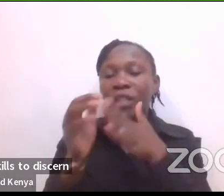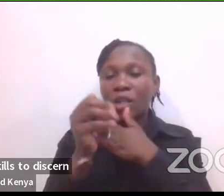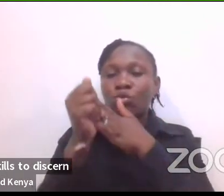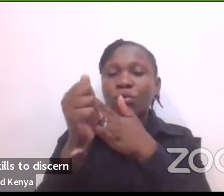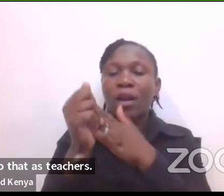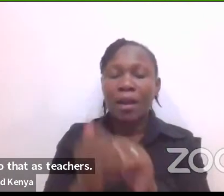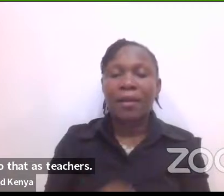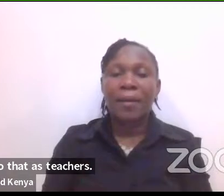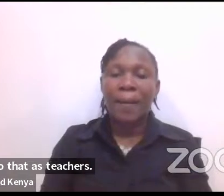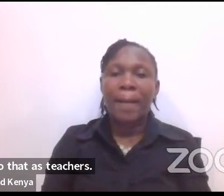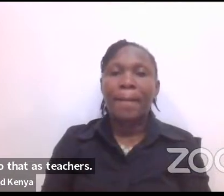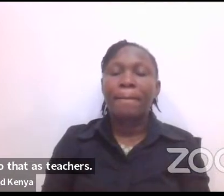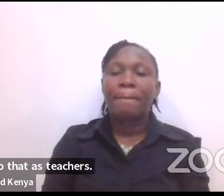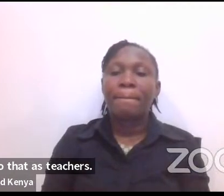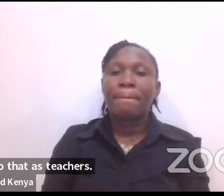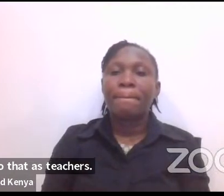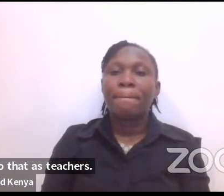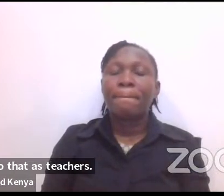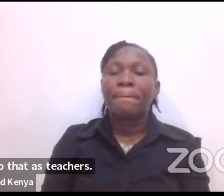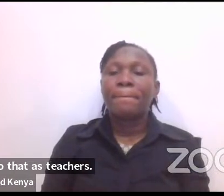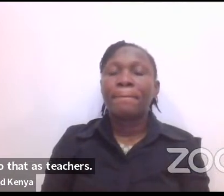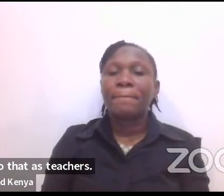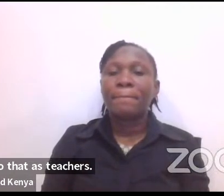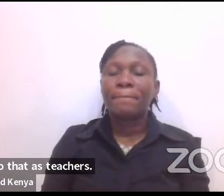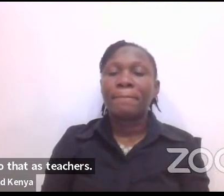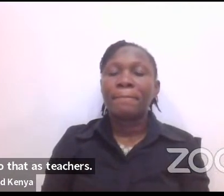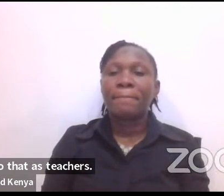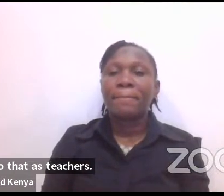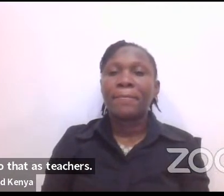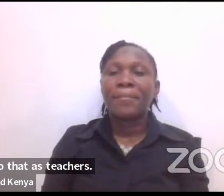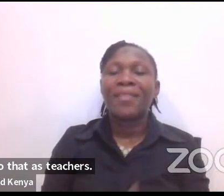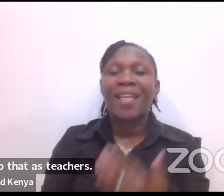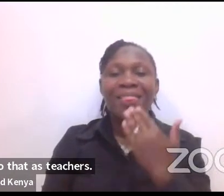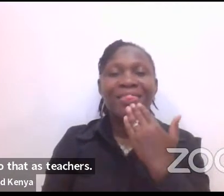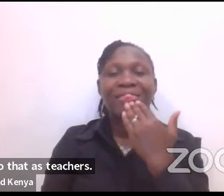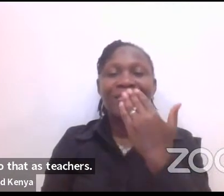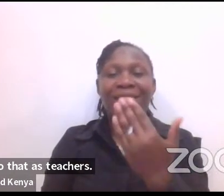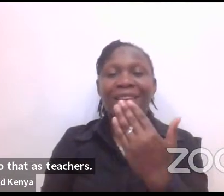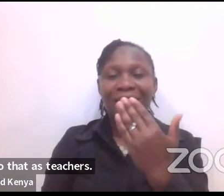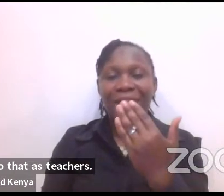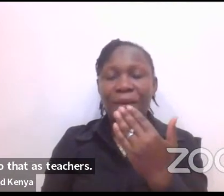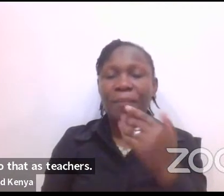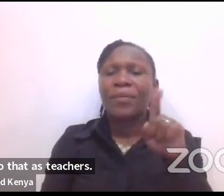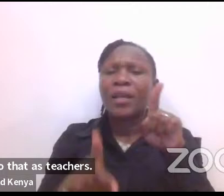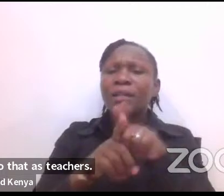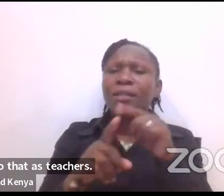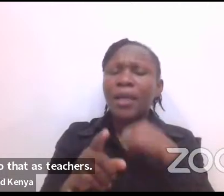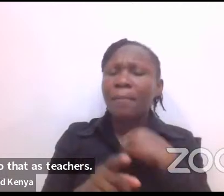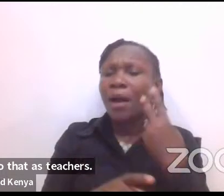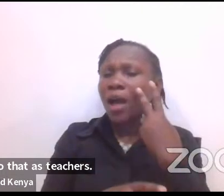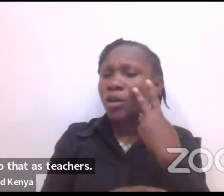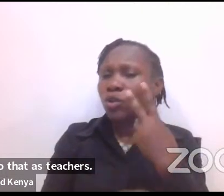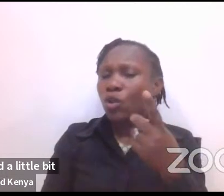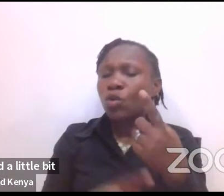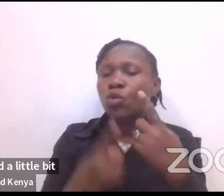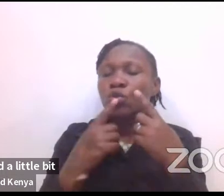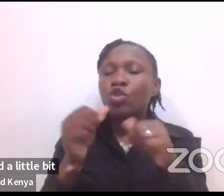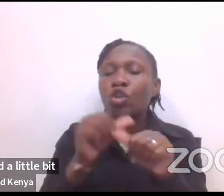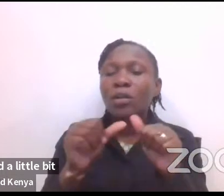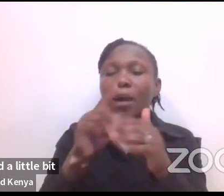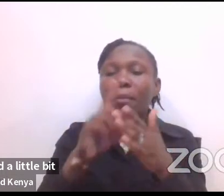Thank you so much. I appreciate that response. So I did notice you also talked a little bit about